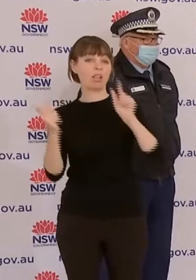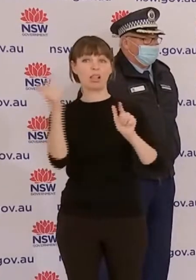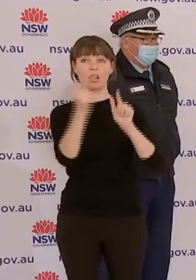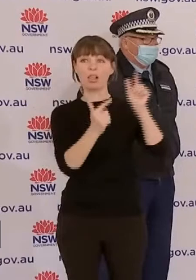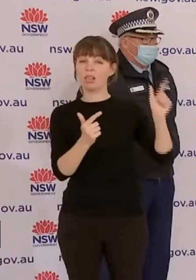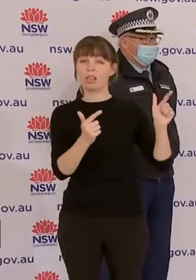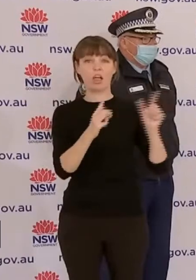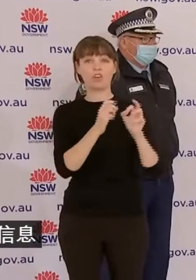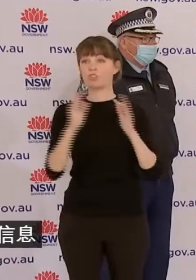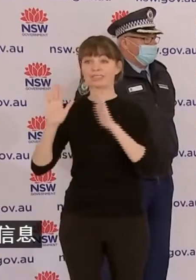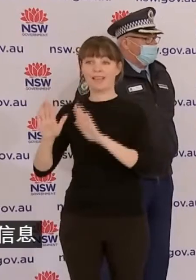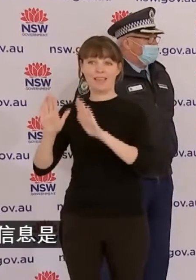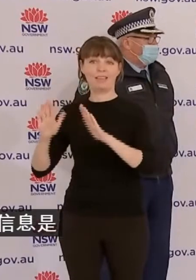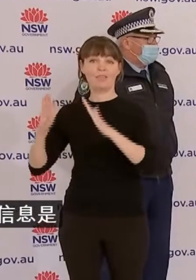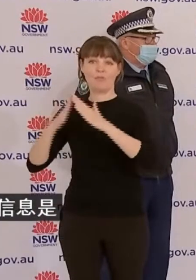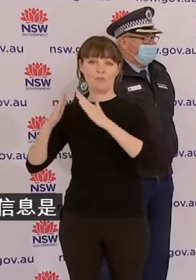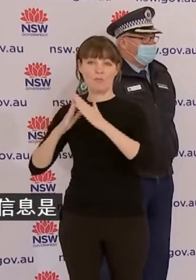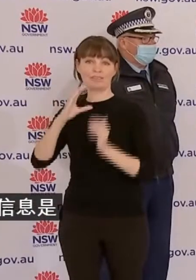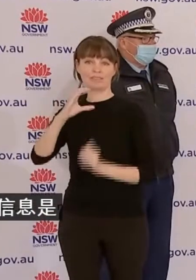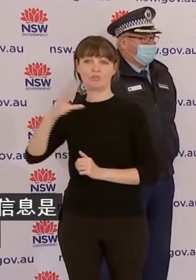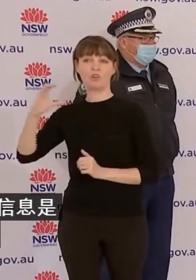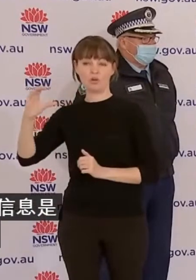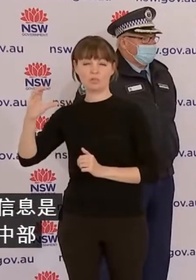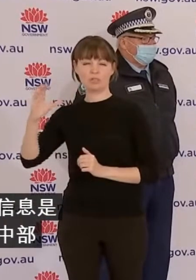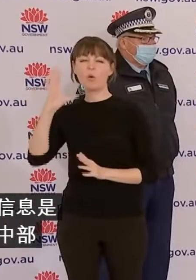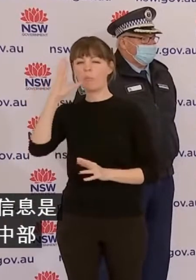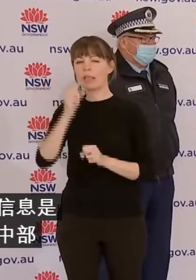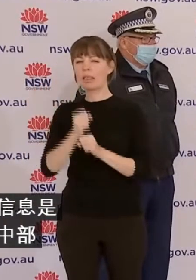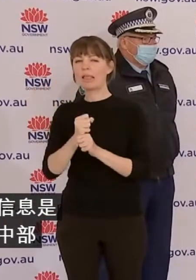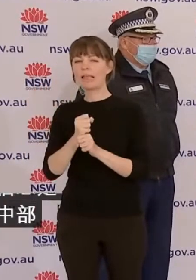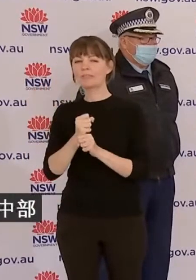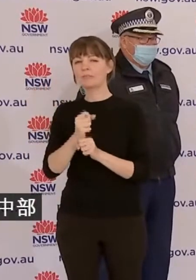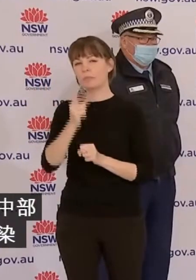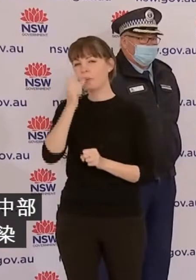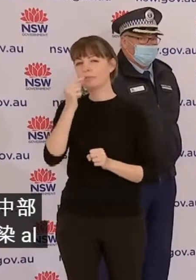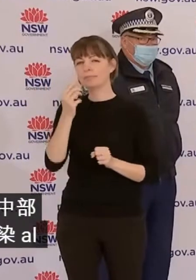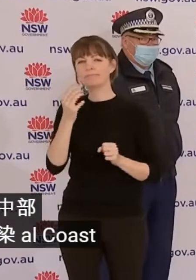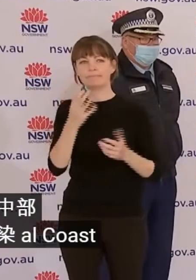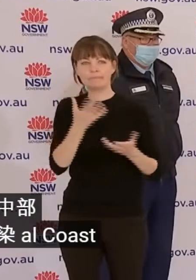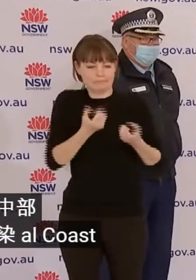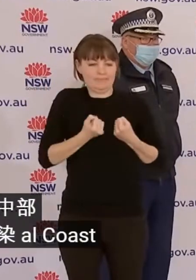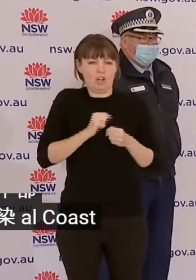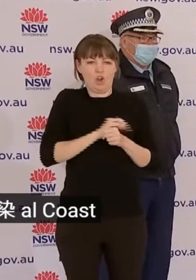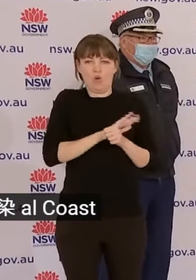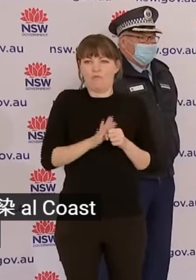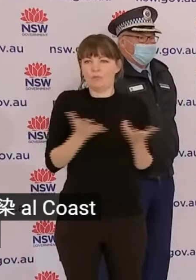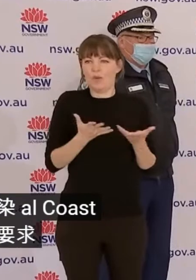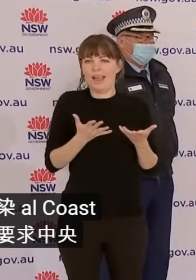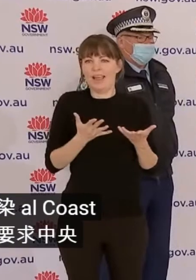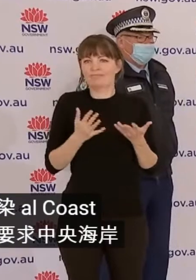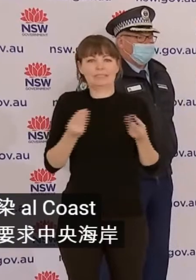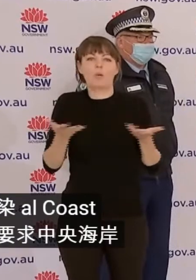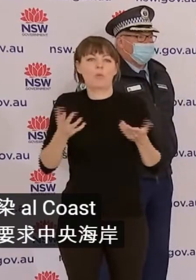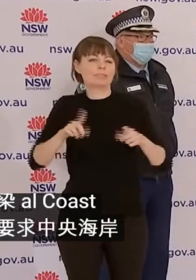so preliminary information is that they probably acquired their infection outside the Central Coast. But again, we